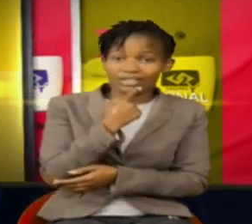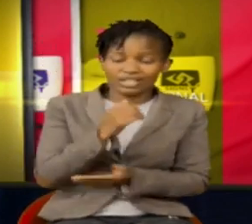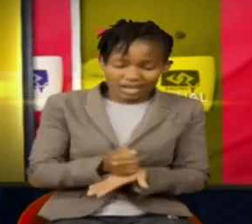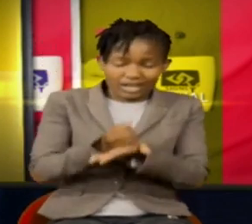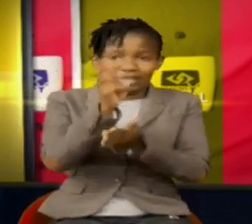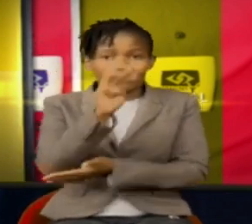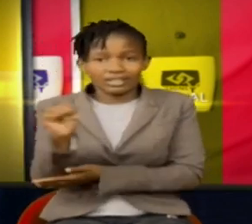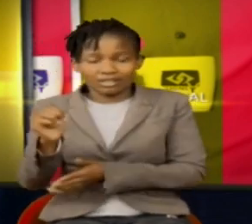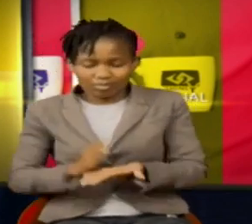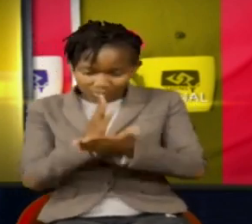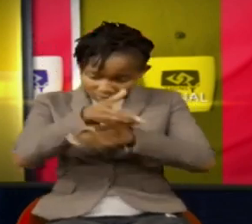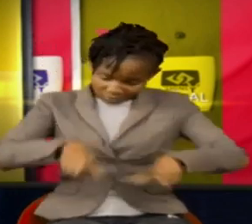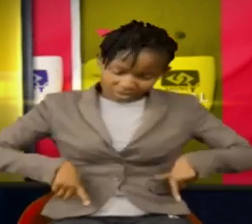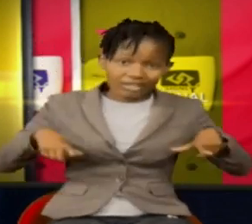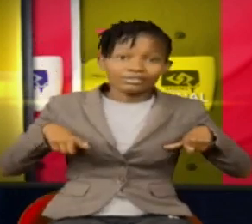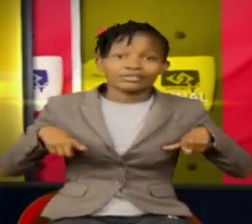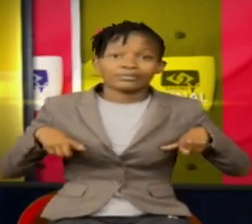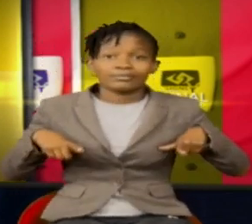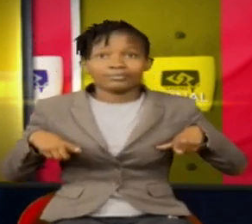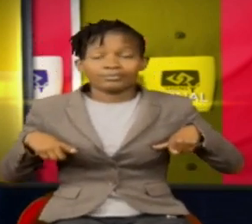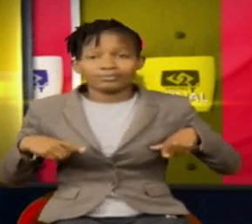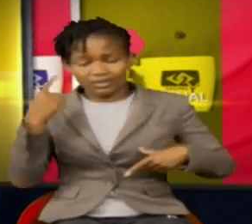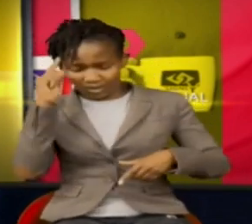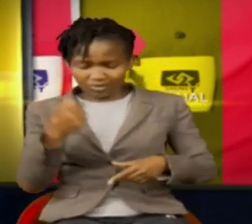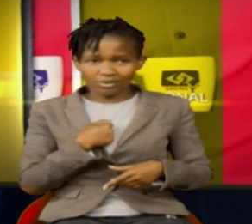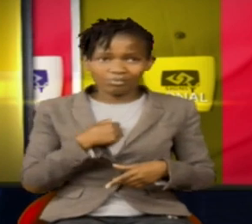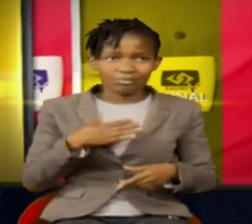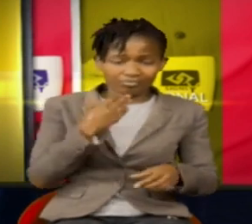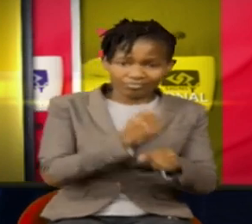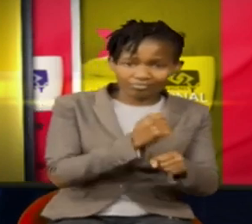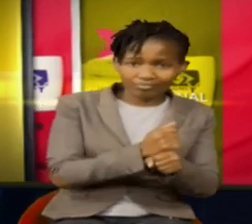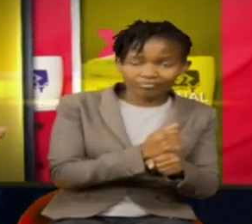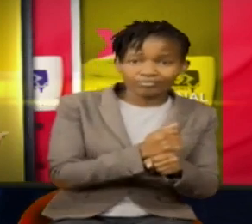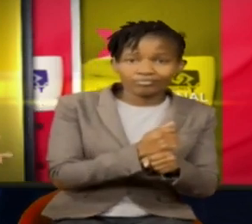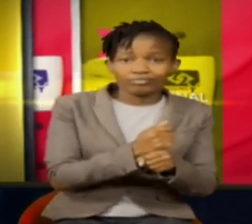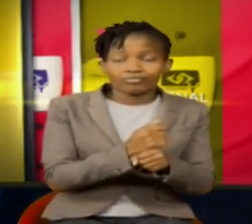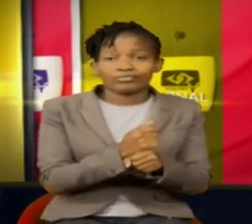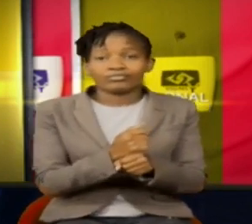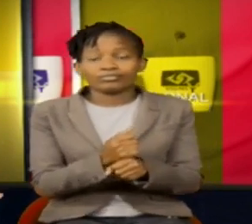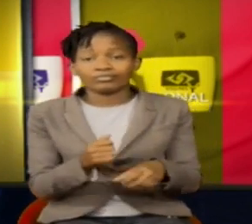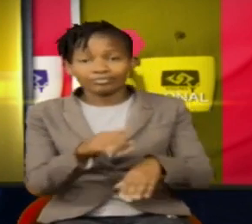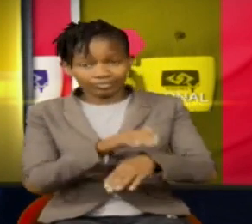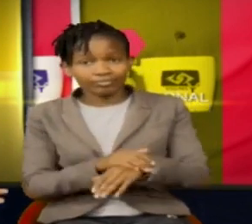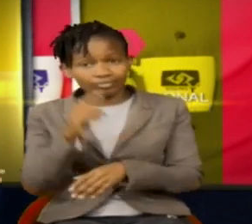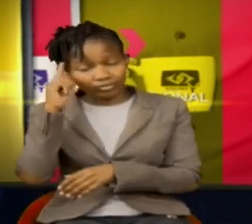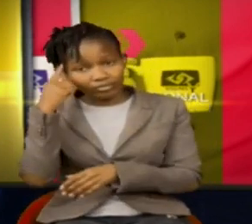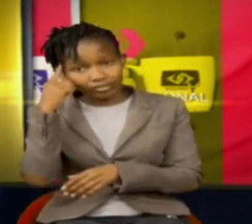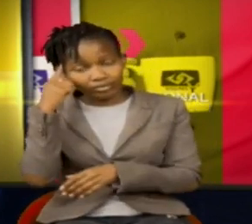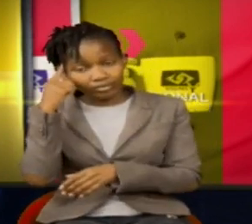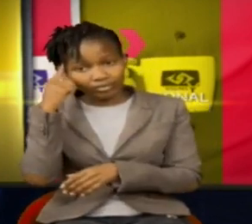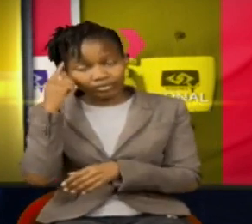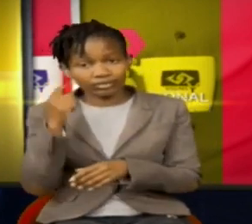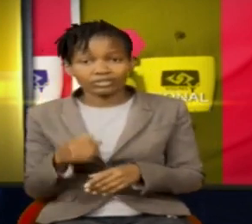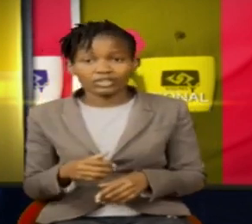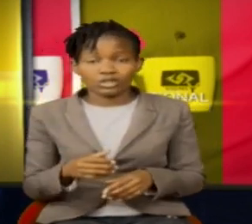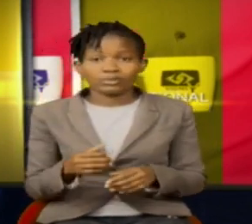helping them through life. Through life. So, and, you know, for me, my job is to now get like-minded people, like yourself and others.